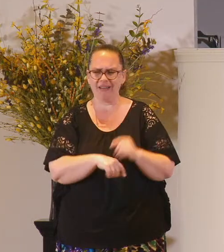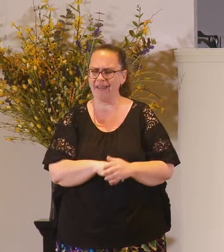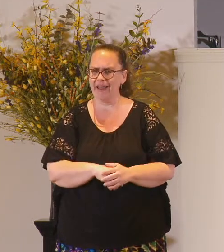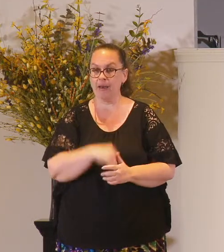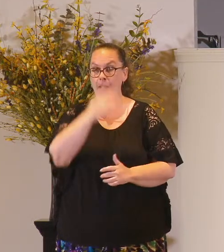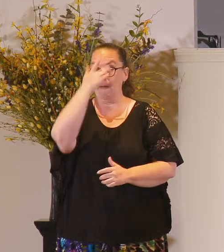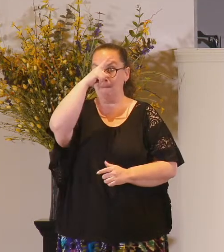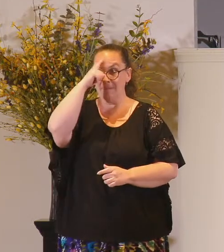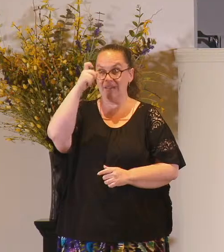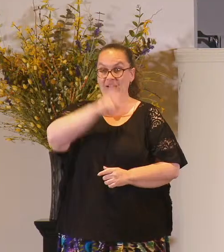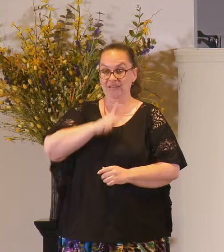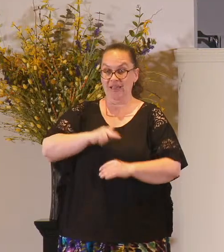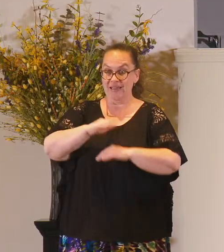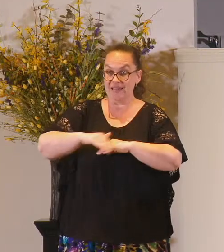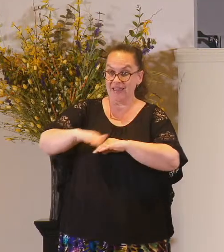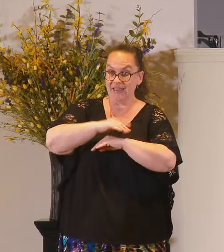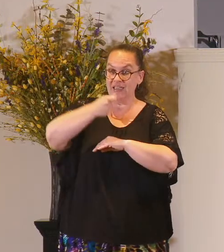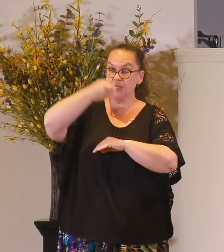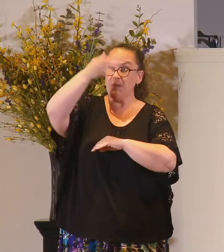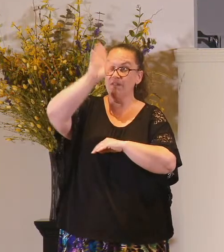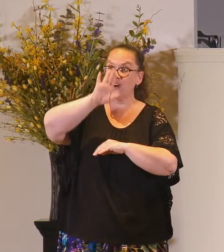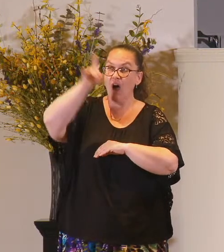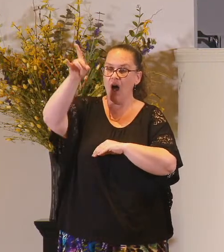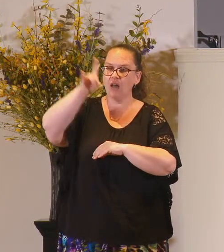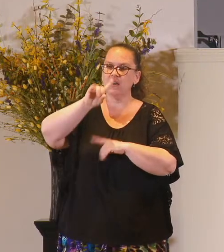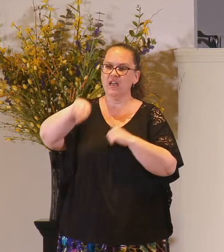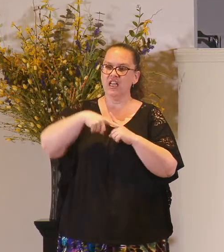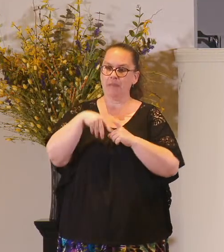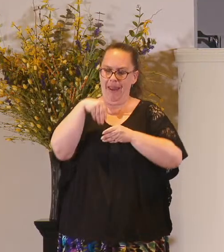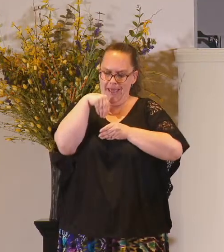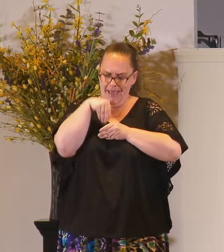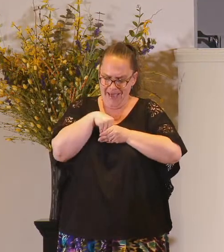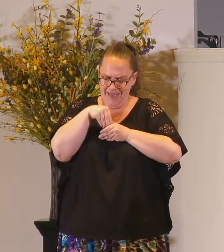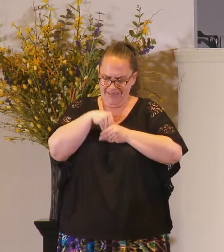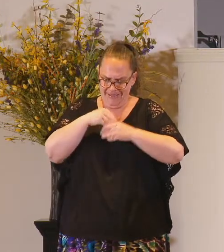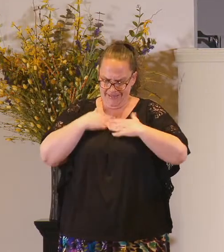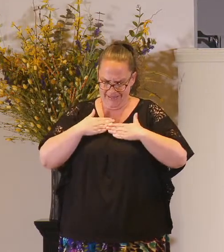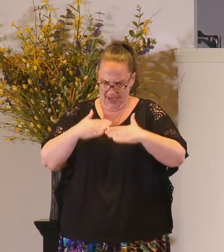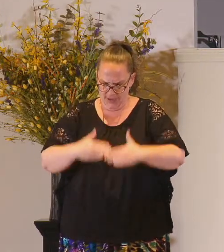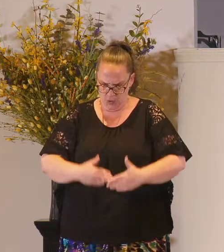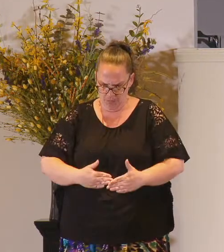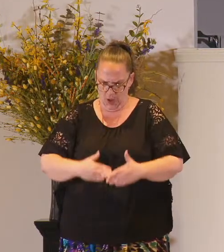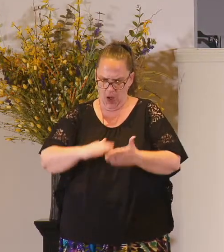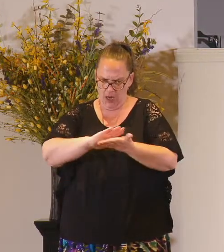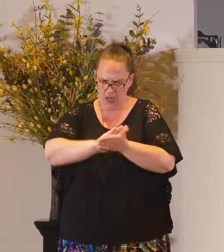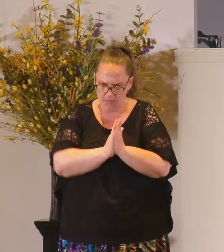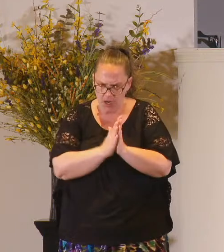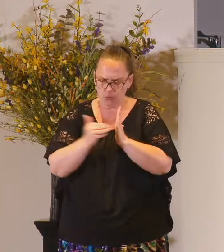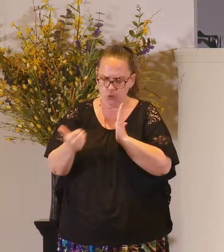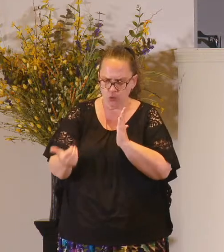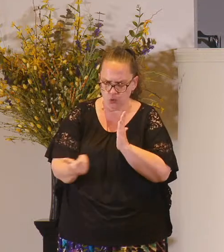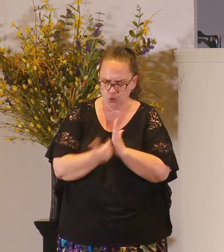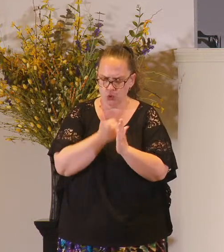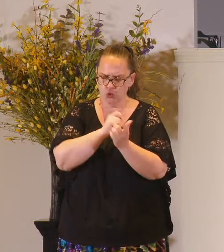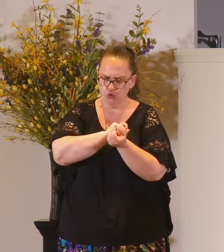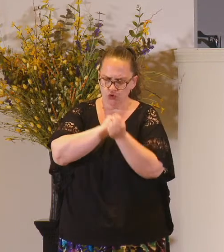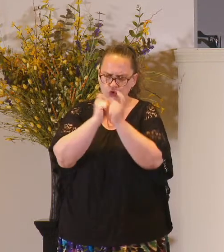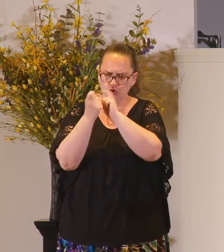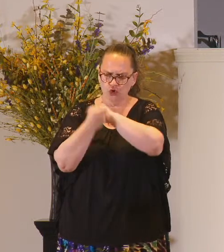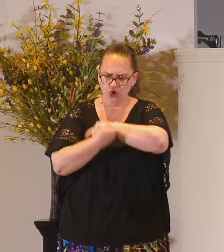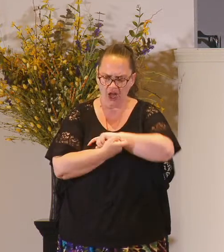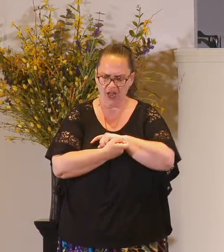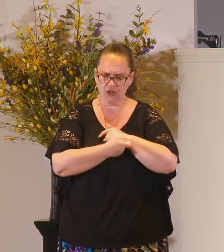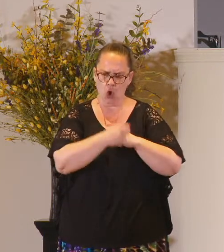Because the kingdom of God is about internal transformation, a transformation of heart that turns into a transformation